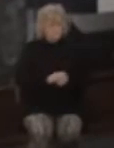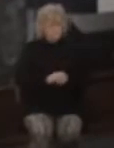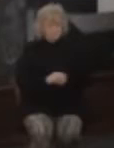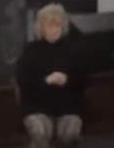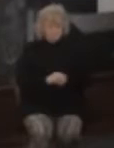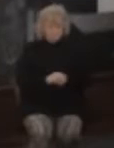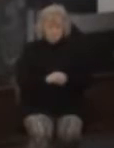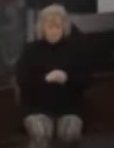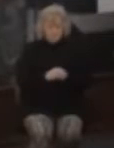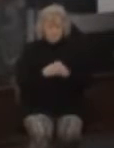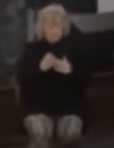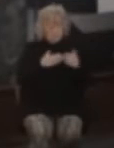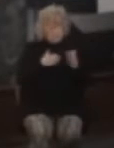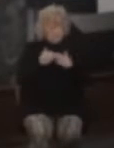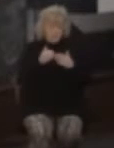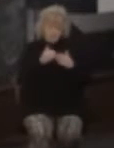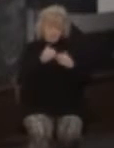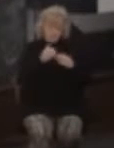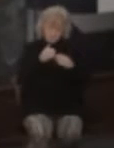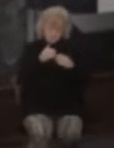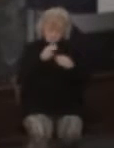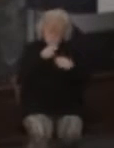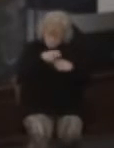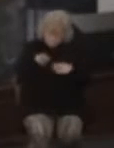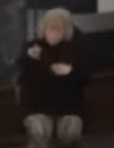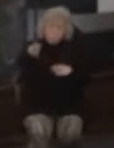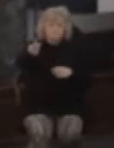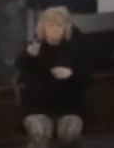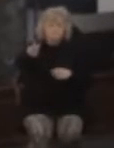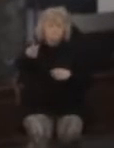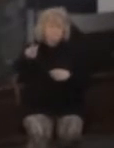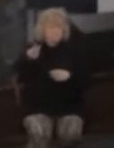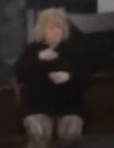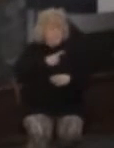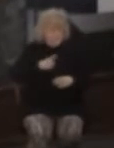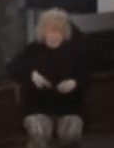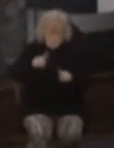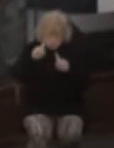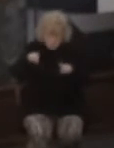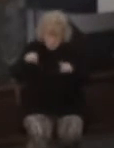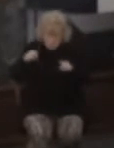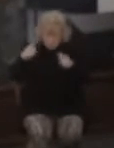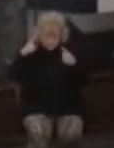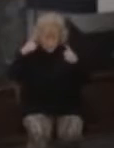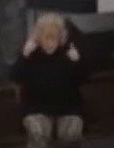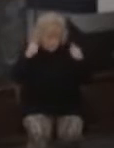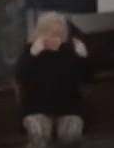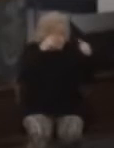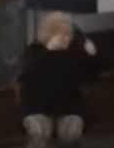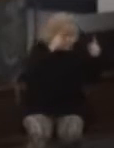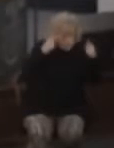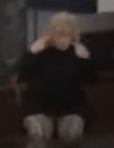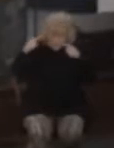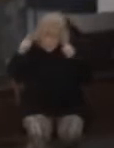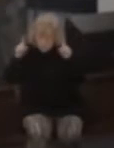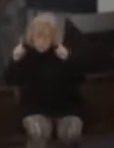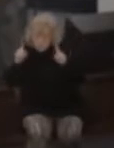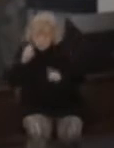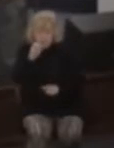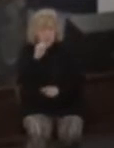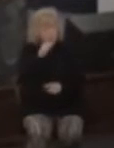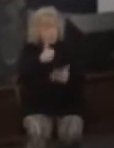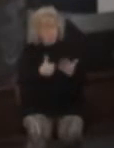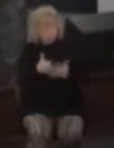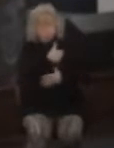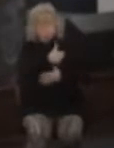Whatever mission Saul sent him on, talking about David, David was so successful that Saul gave him a high rank